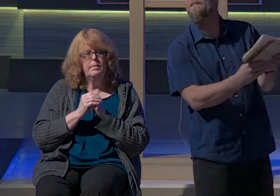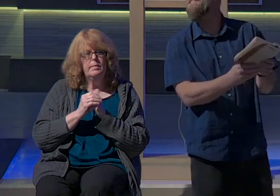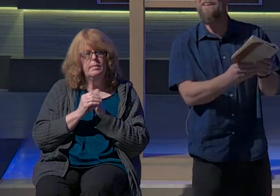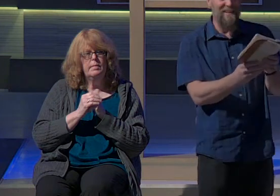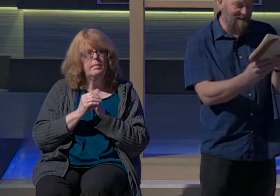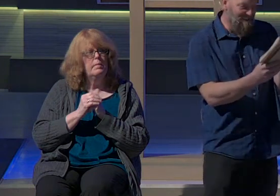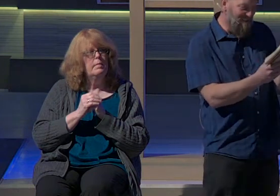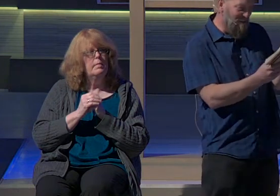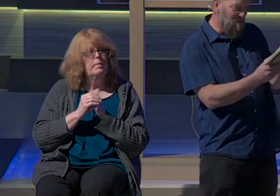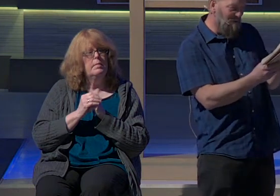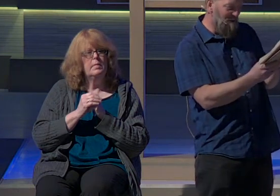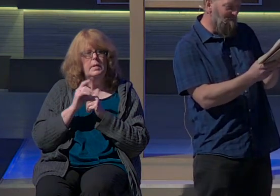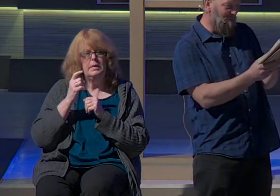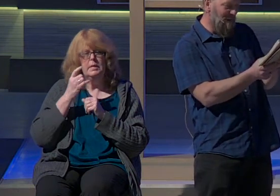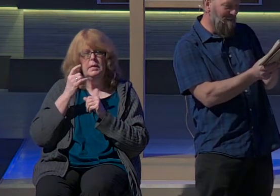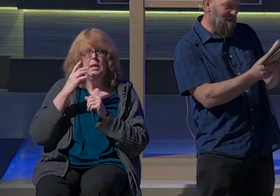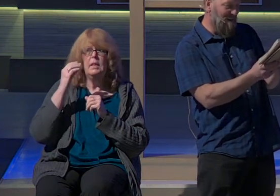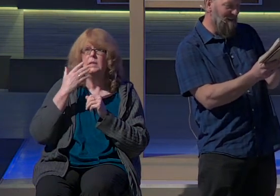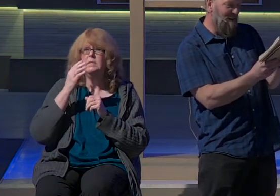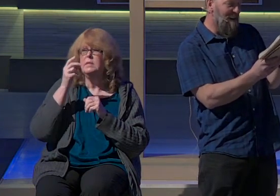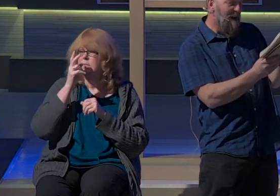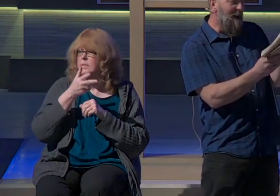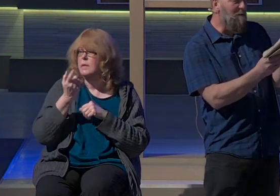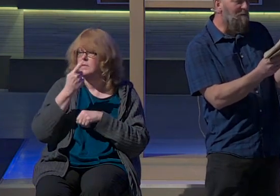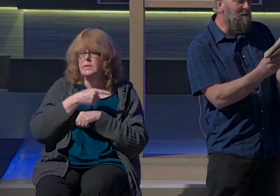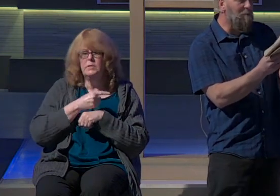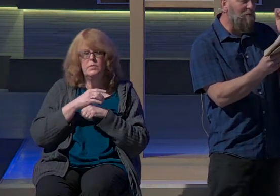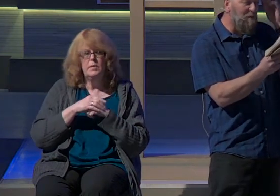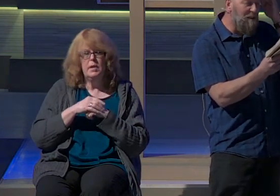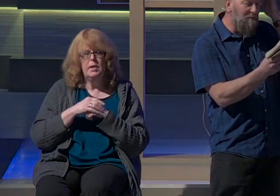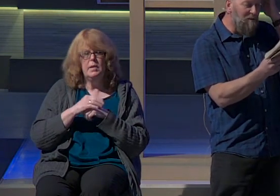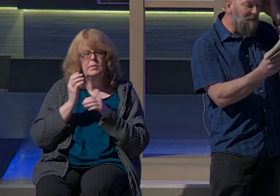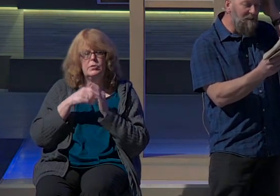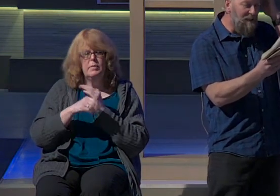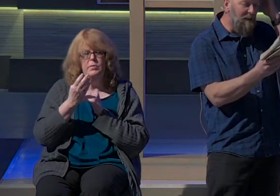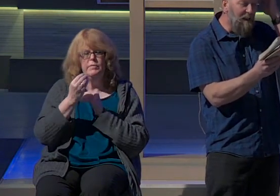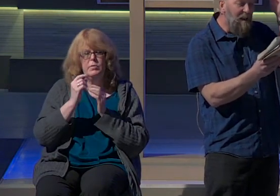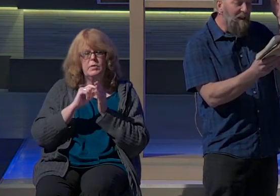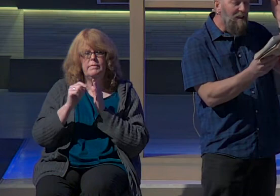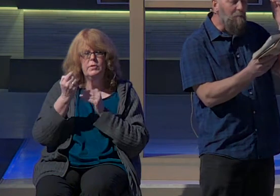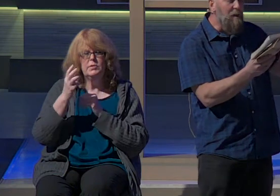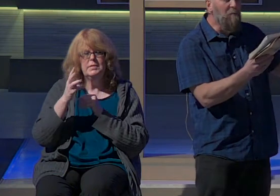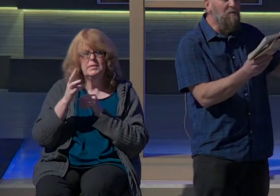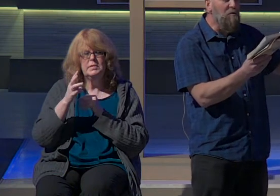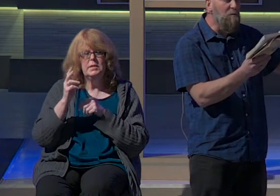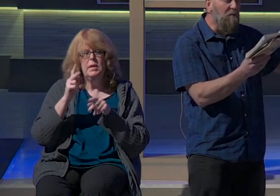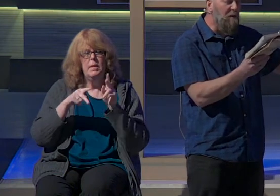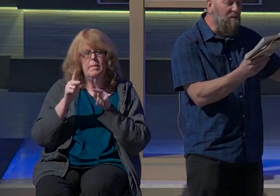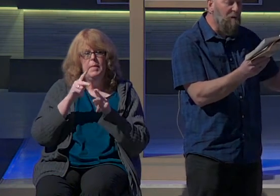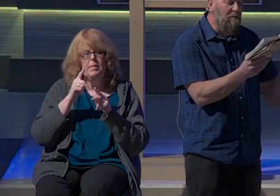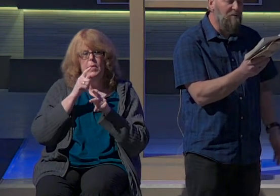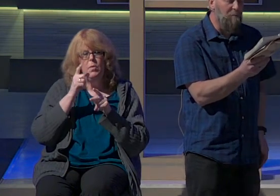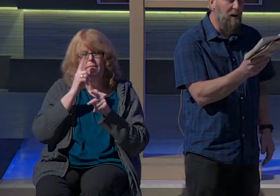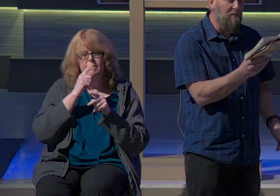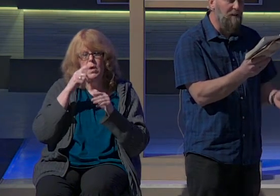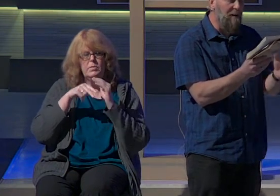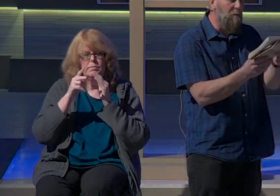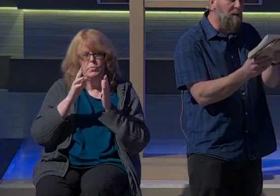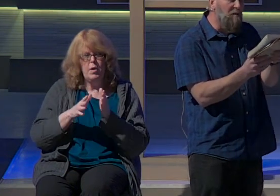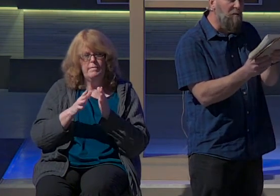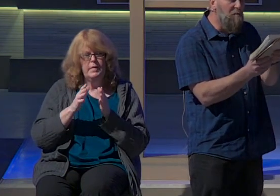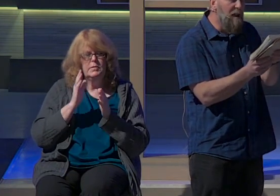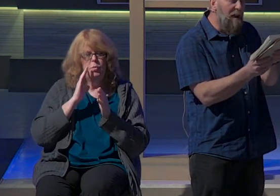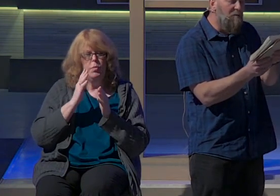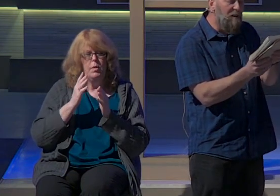Boy, the light here seems really lousy today. I'm in chapter 14, verse 16. The people to whom the false prophets are prophesying